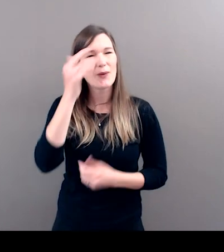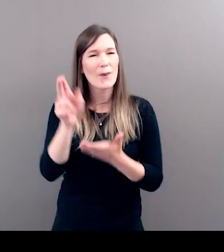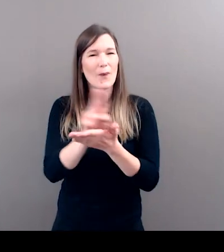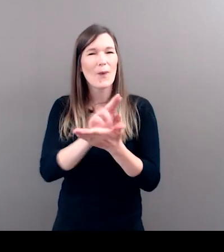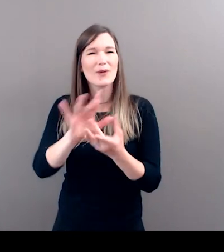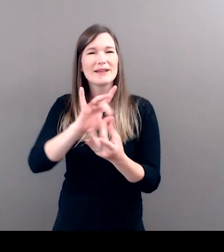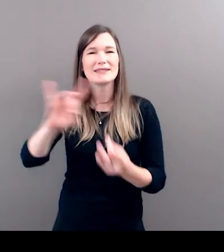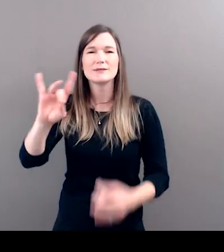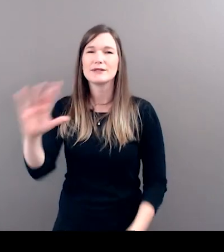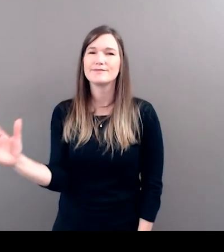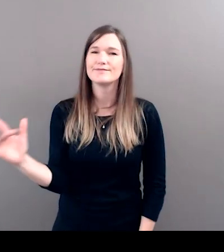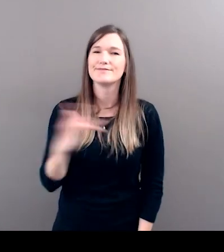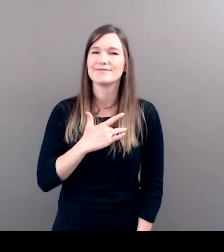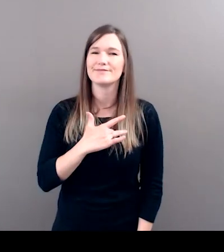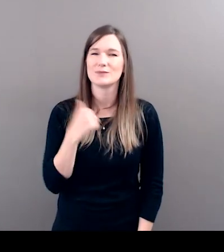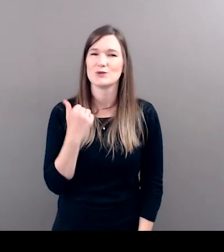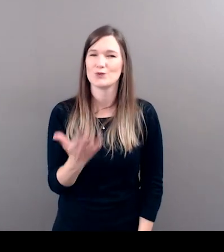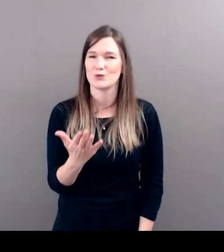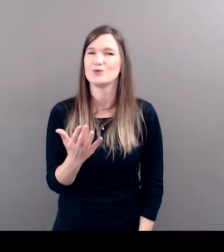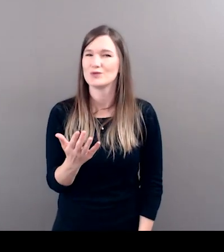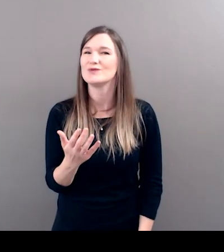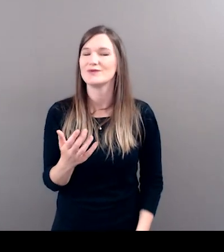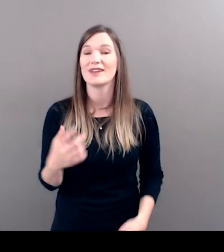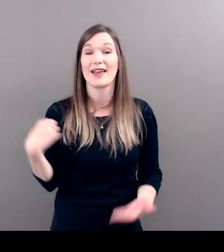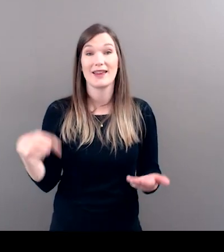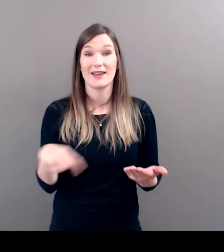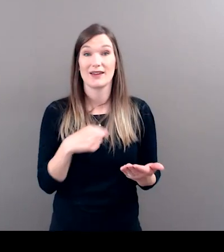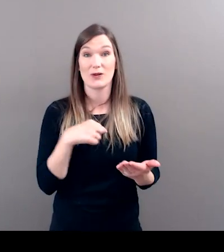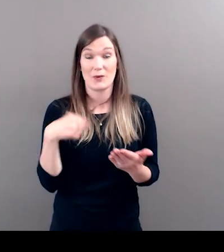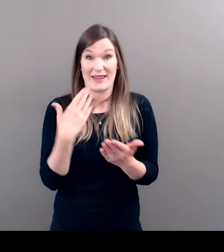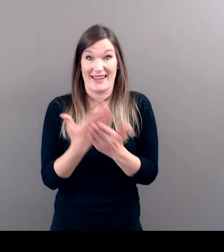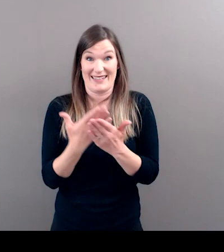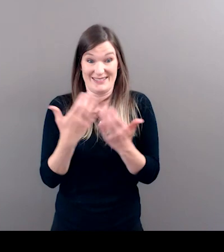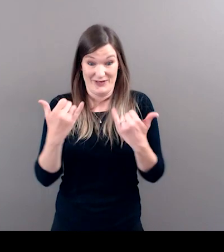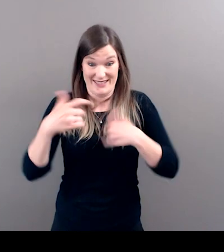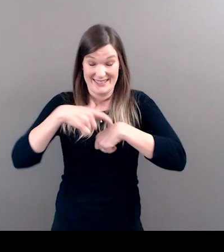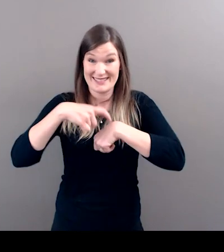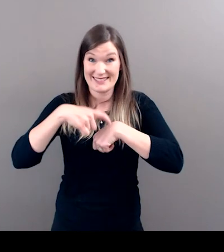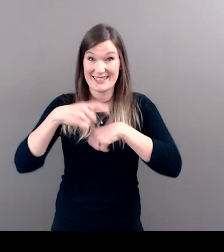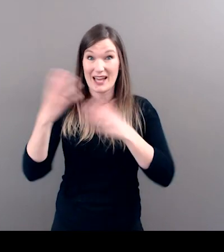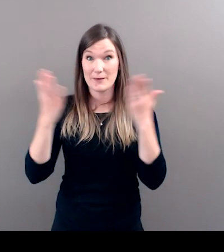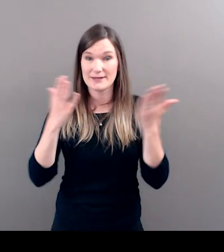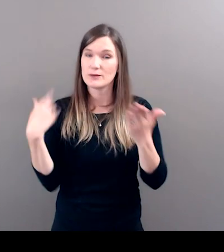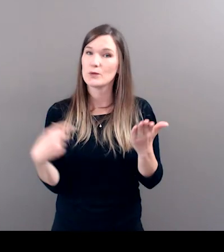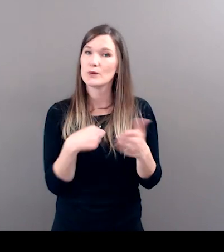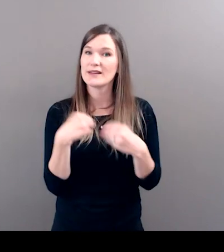you. And when we come to this part of the service, we want to give you an opportunity